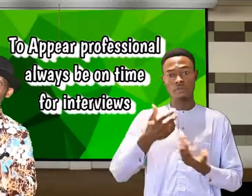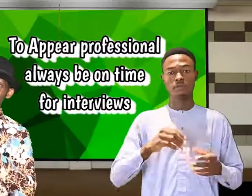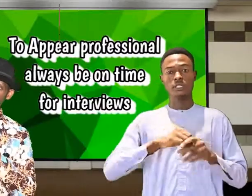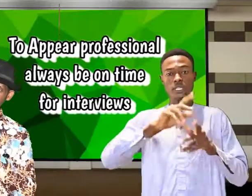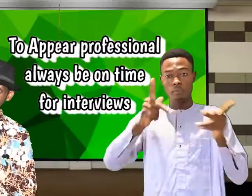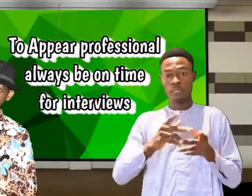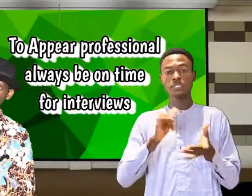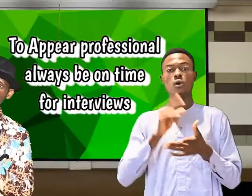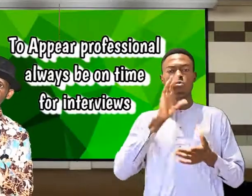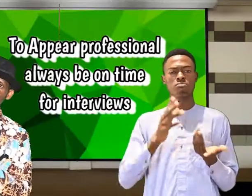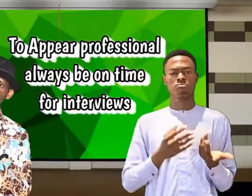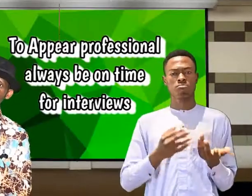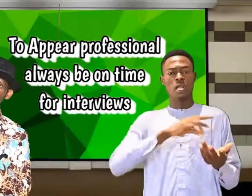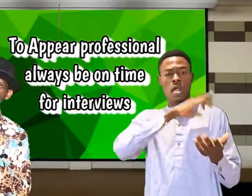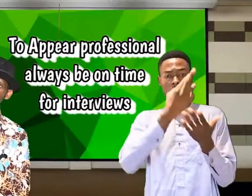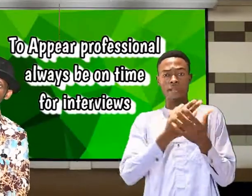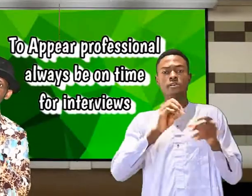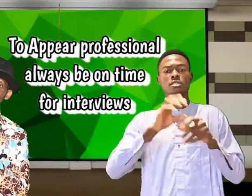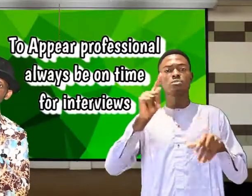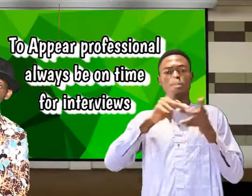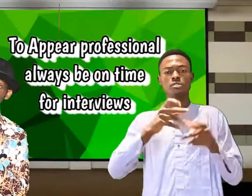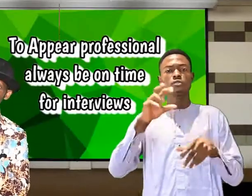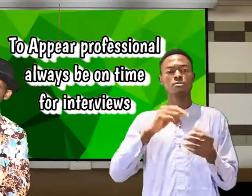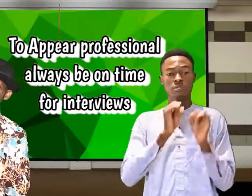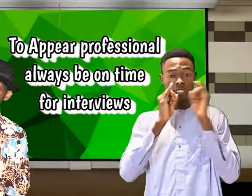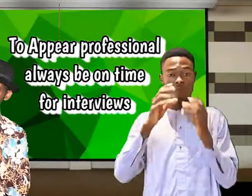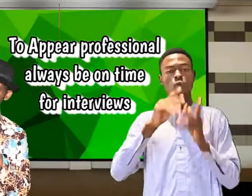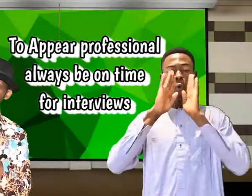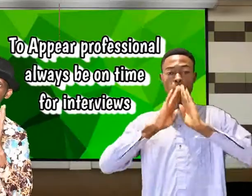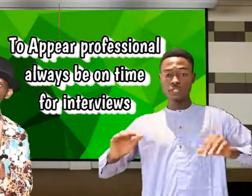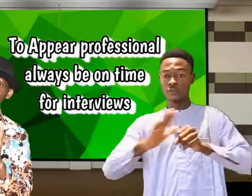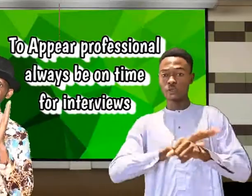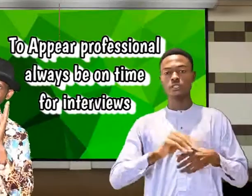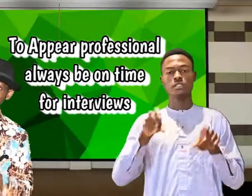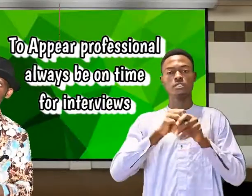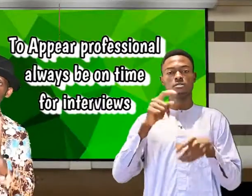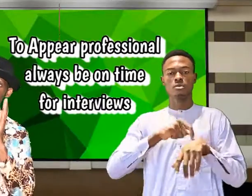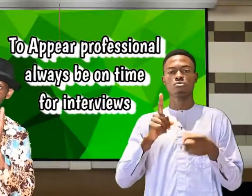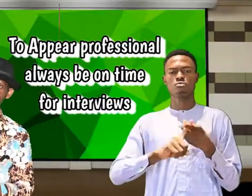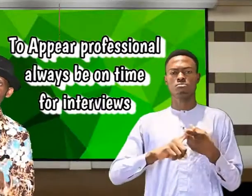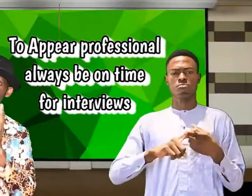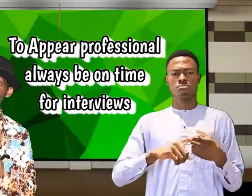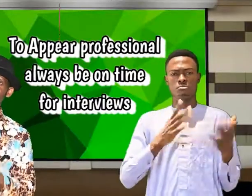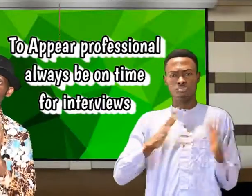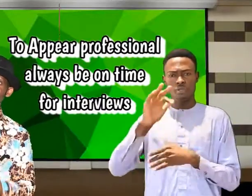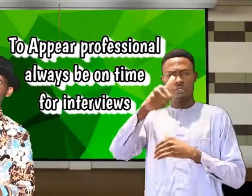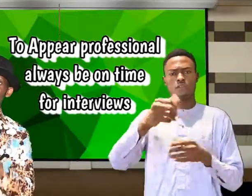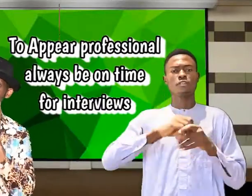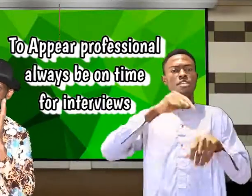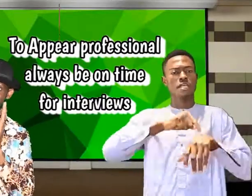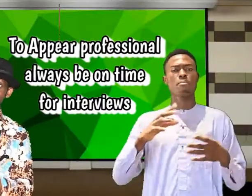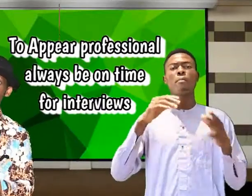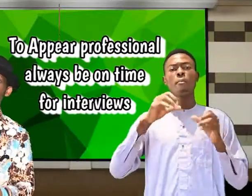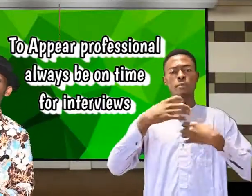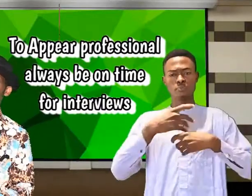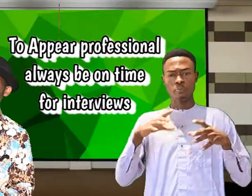place that will allow you to be able to be interviewed peacefully. So you might need to arrange and schedule yourself and be there on time.